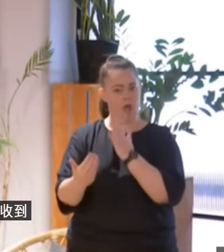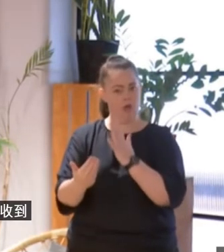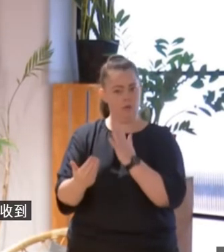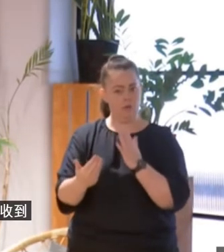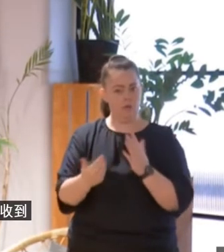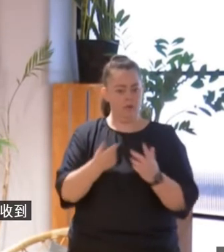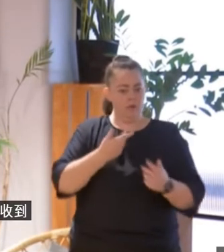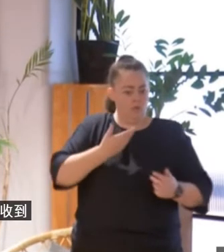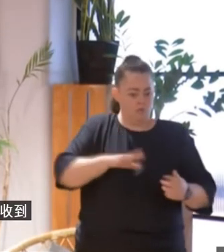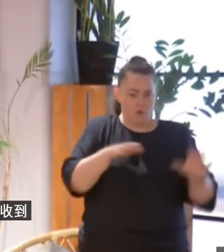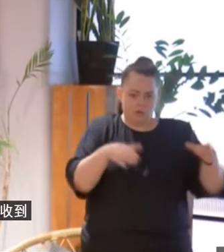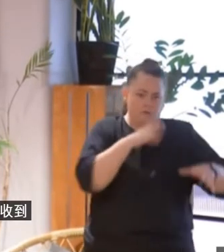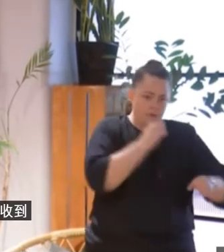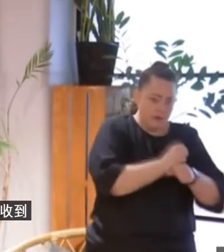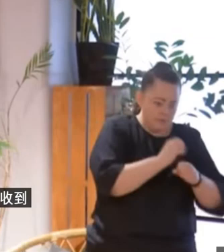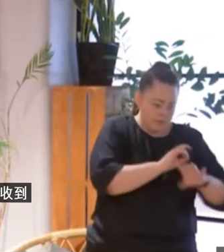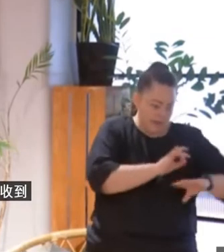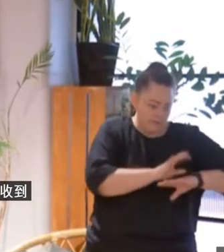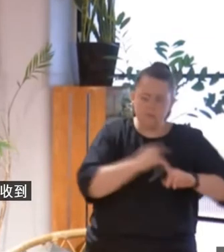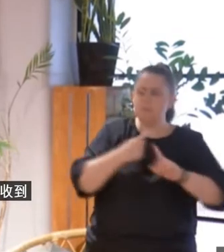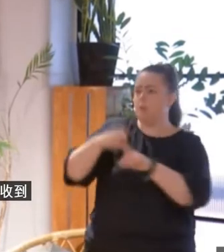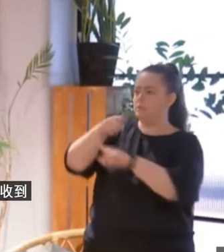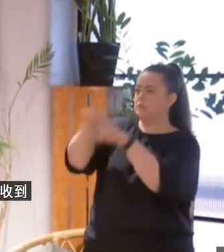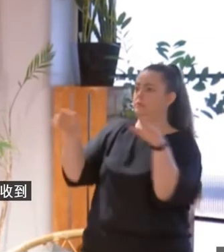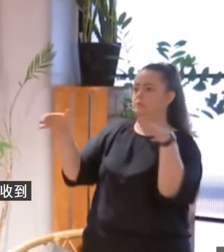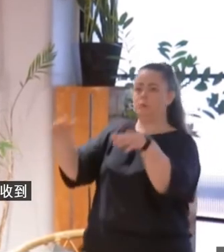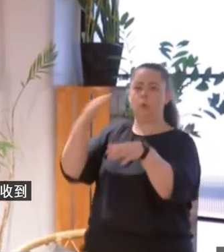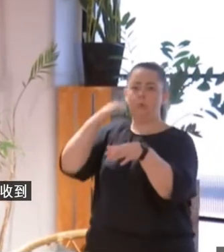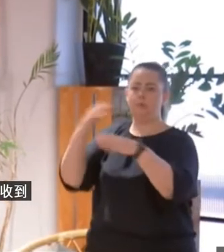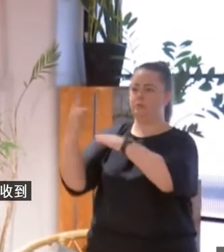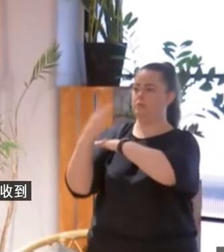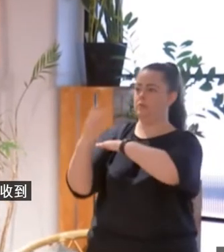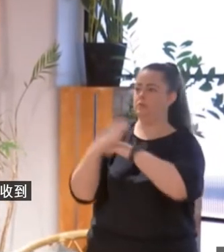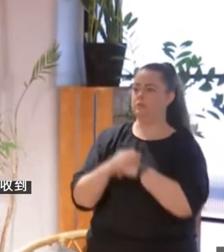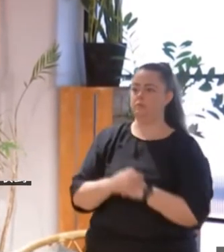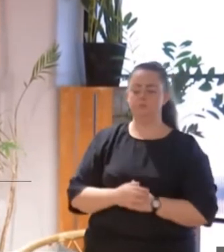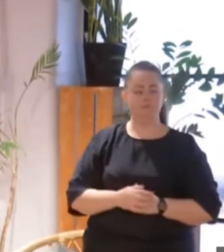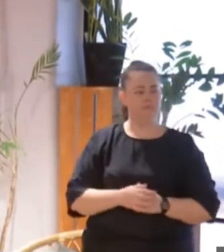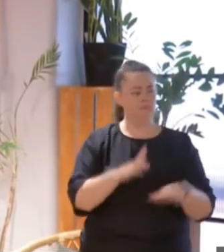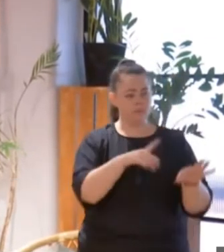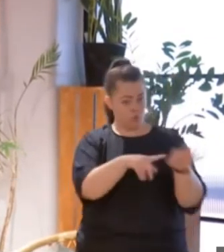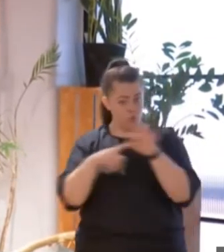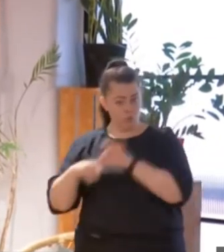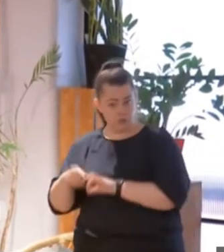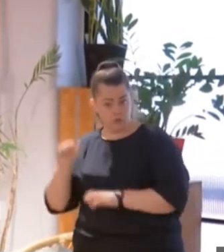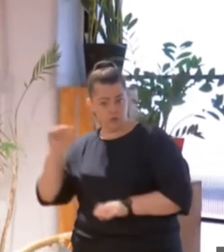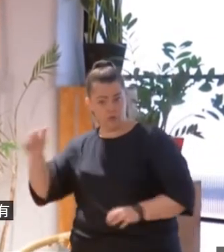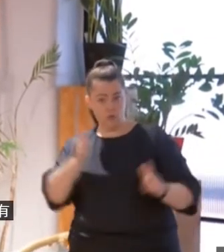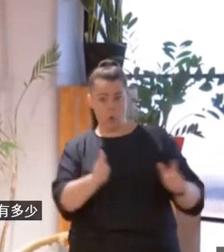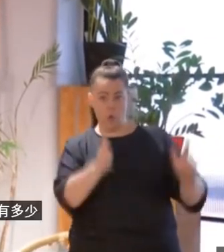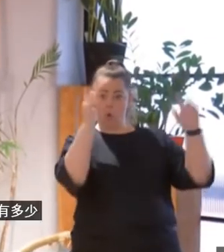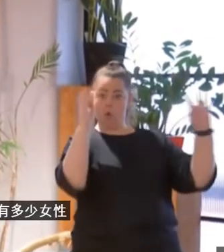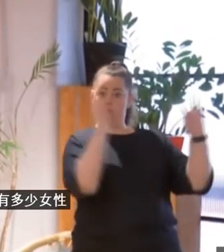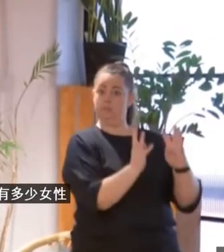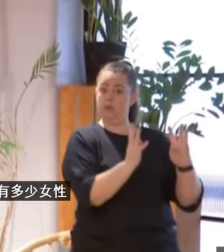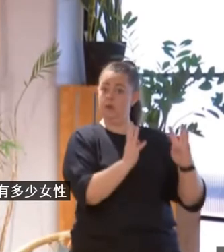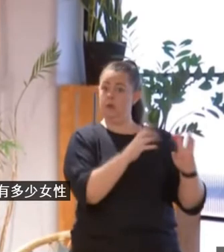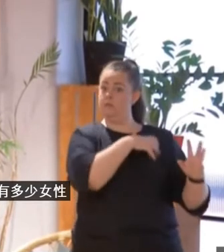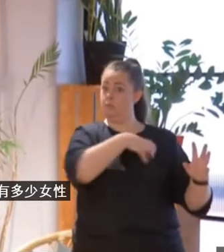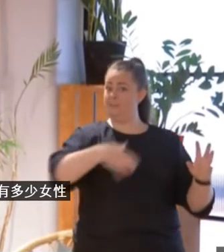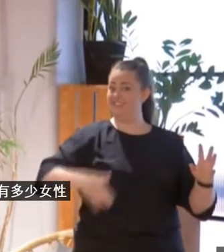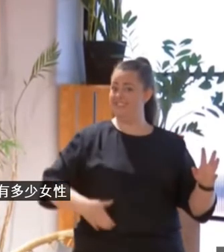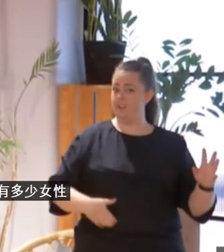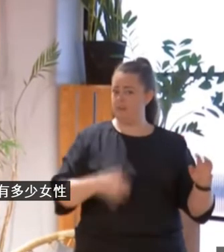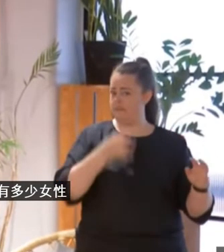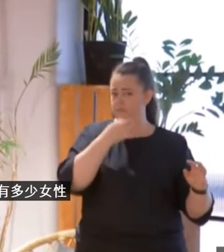receive from the government. But in some terms, we don't have very many women around your cabinet table. True. How many women do you have on your staff, in your